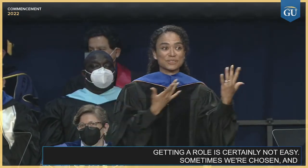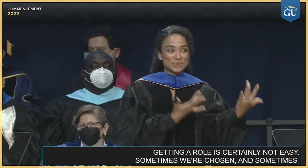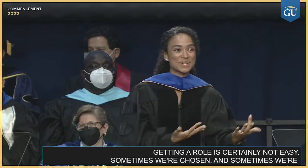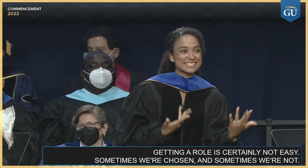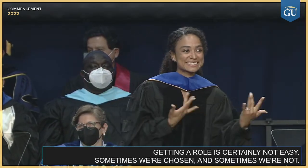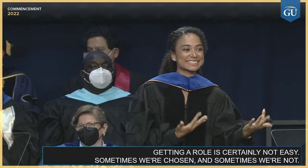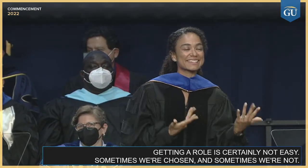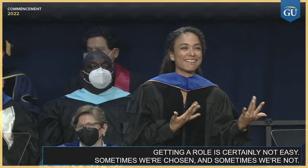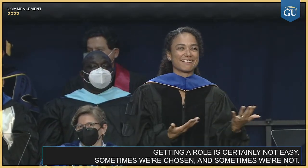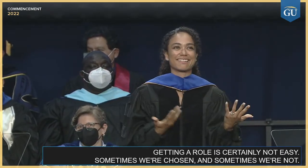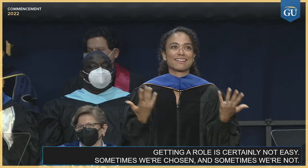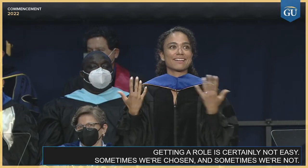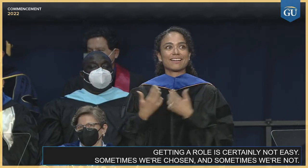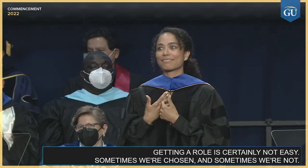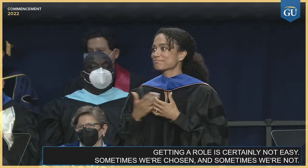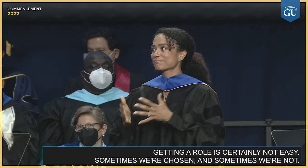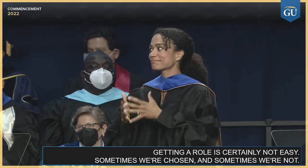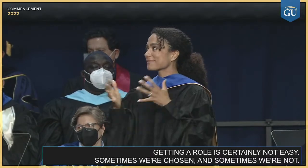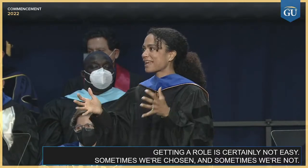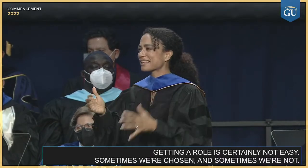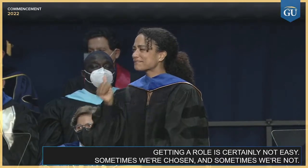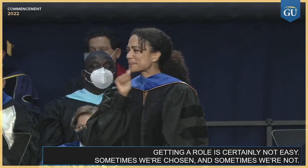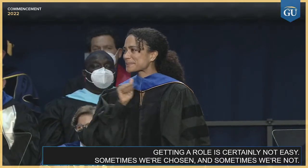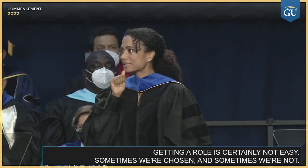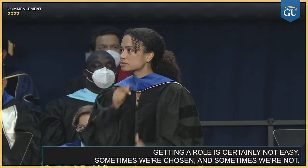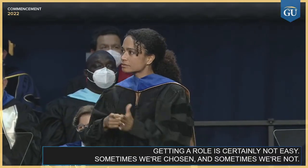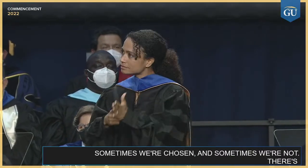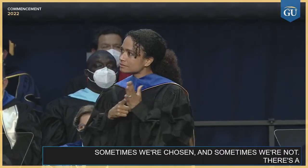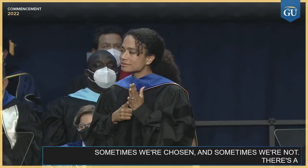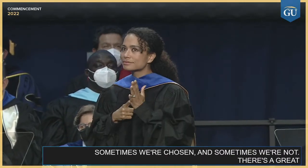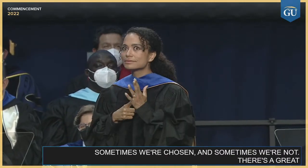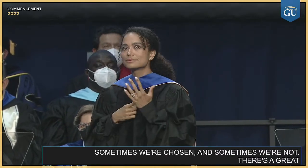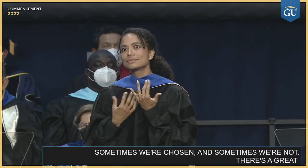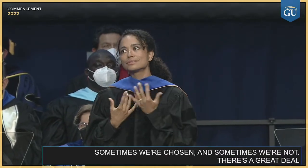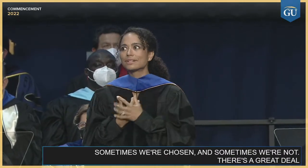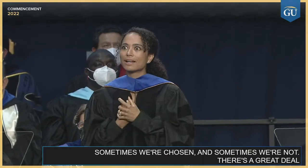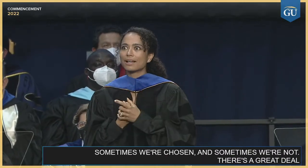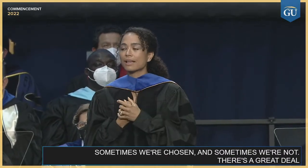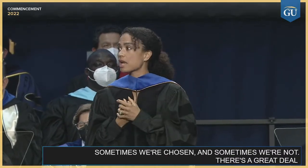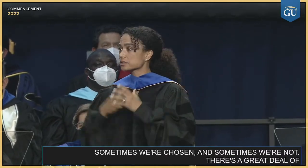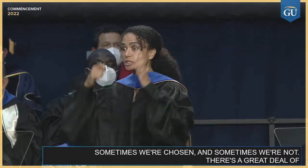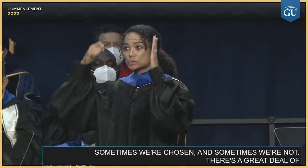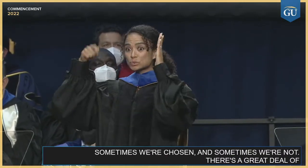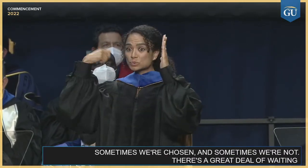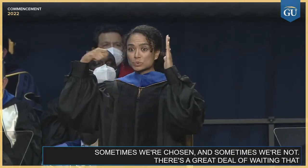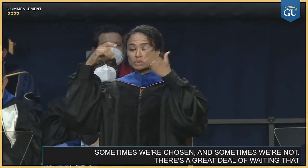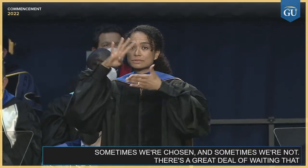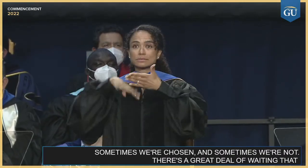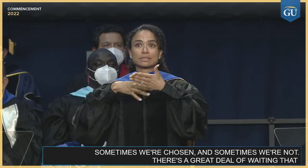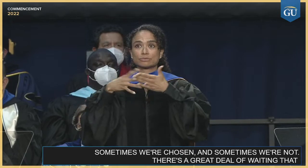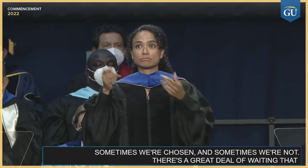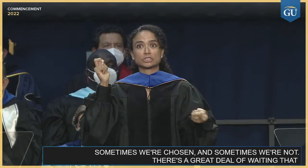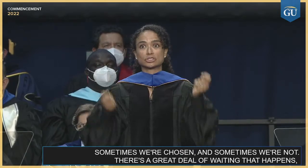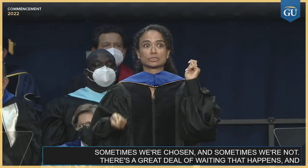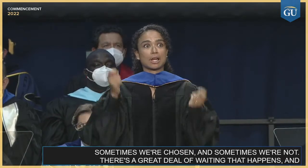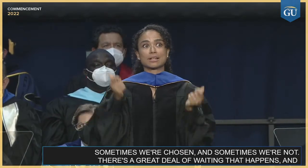There's a great deal of waiting that happens, and it requires a lot of patience. Shooting